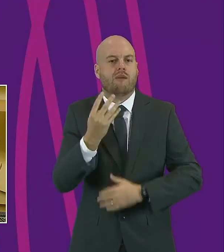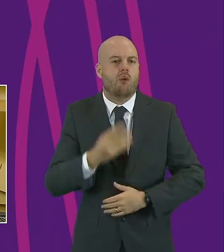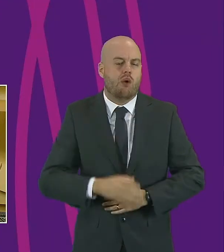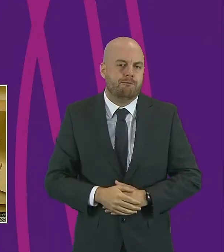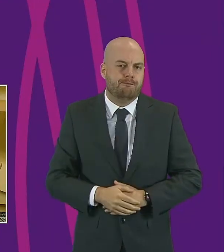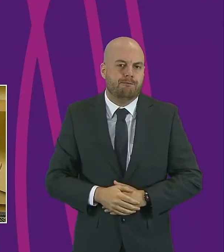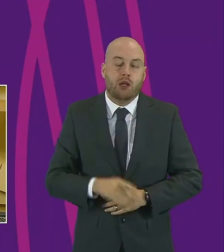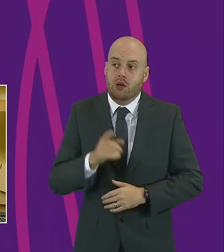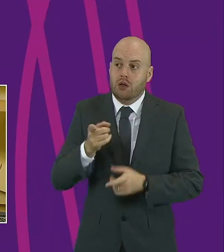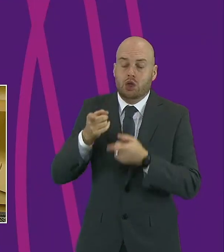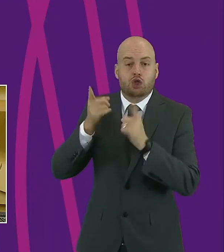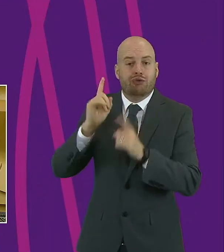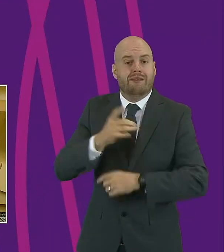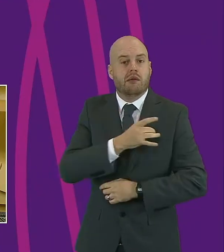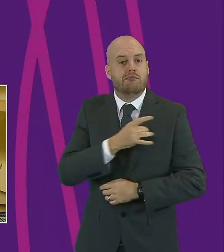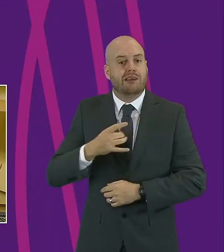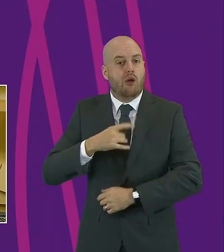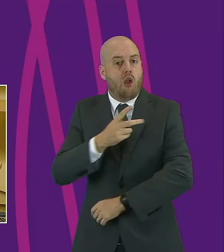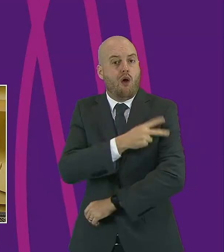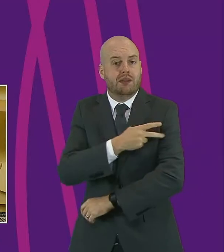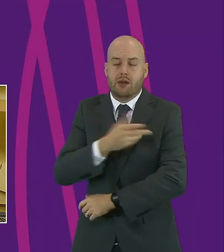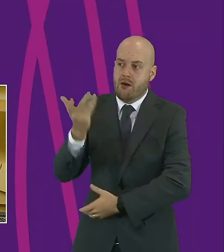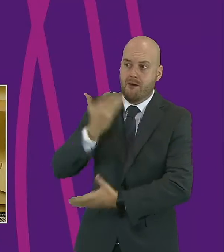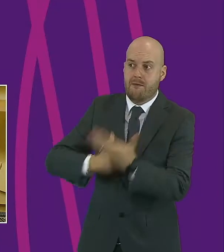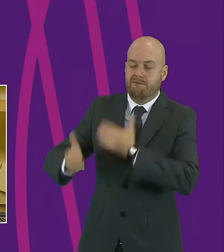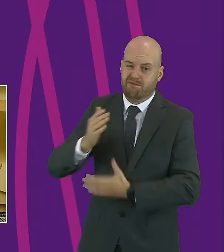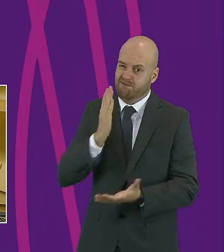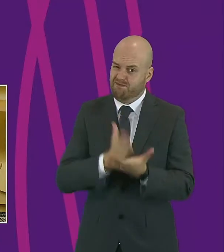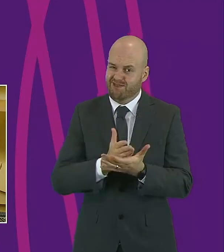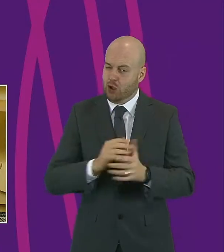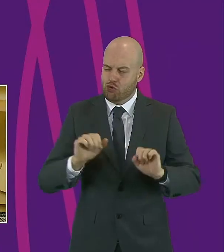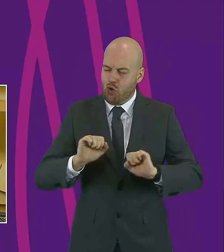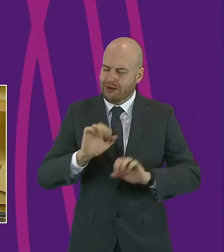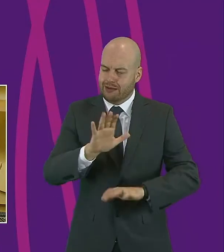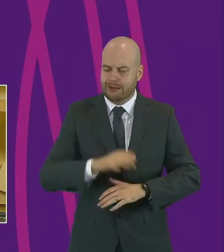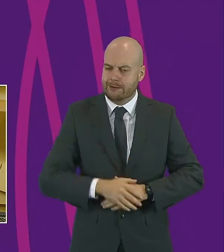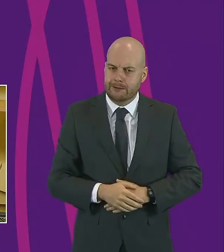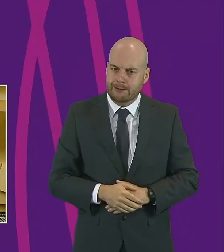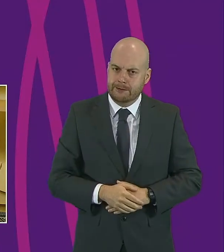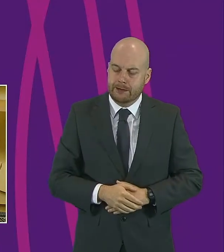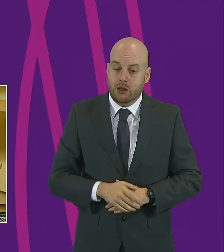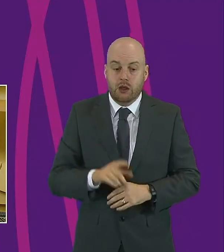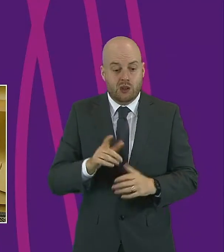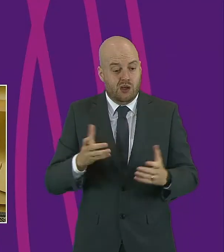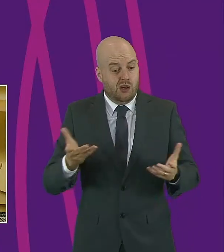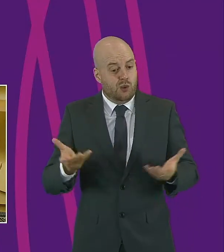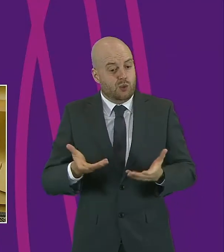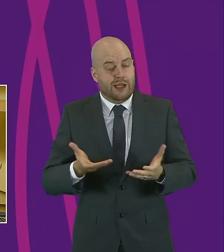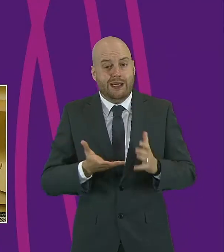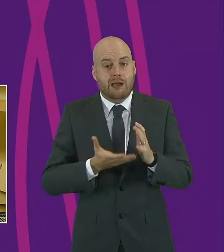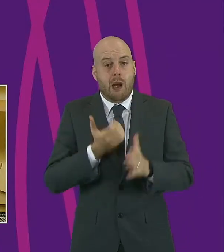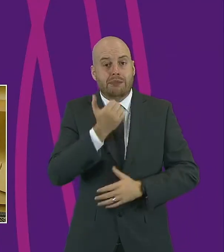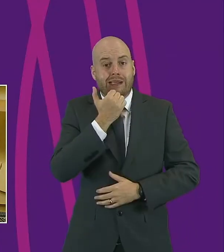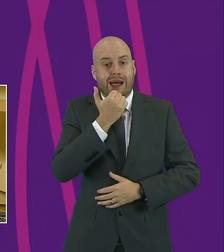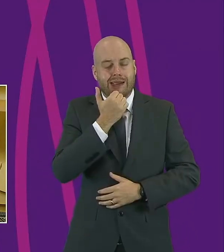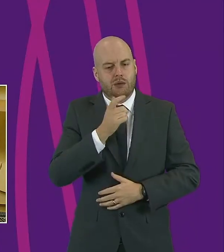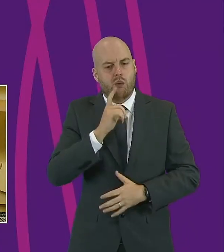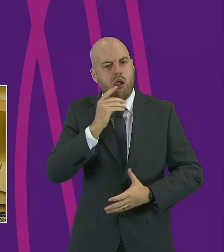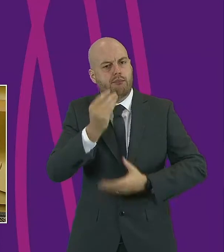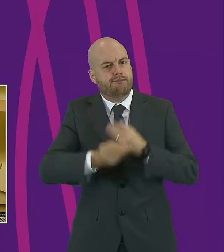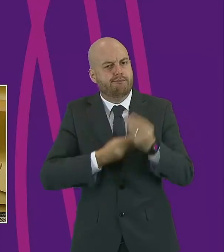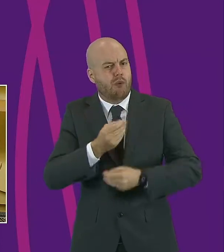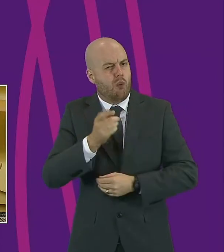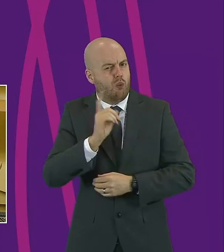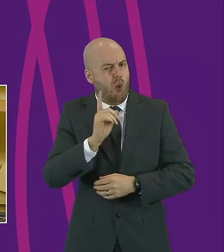Officer, this is definitely not the case. Today's update, therefore, sets out which phase 3 restrictions will be changed in the coming weeks,